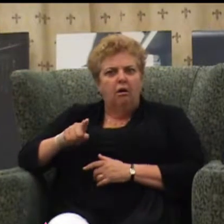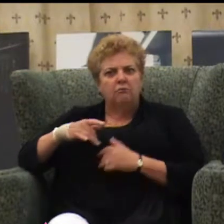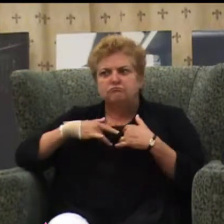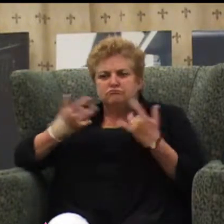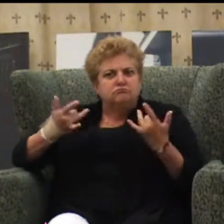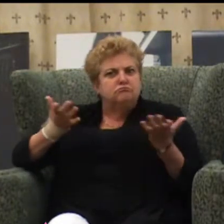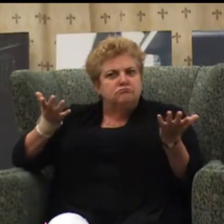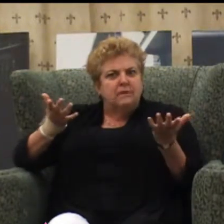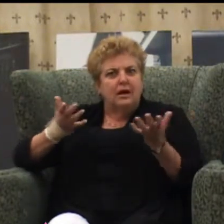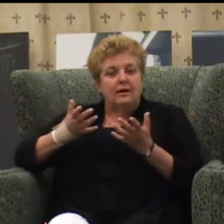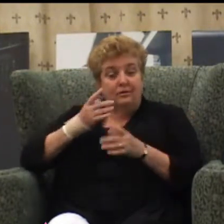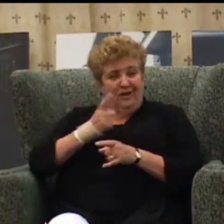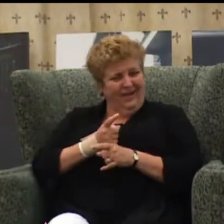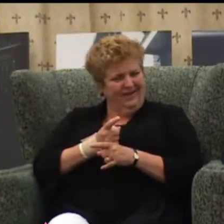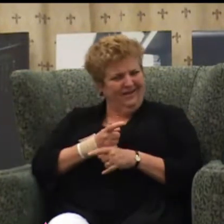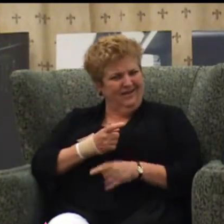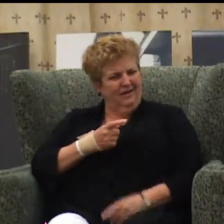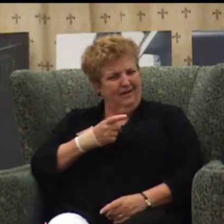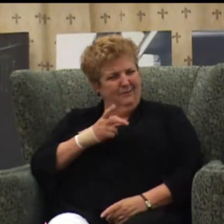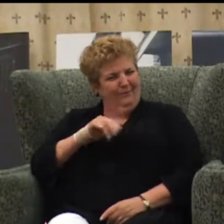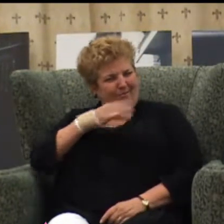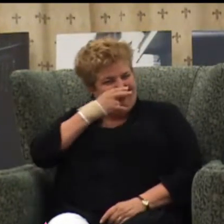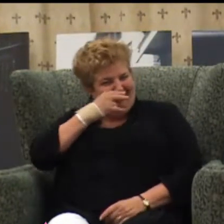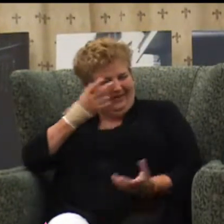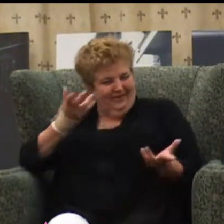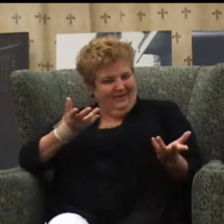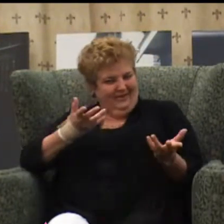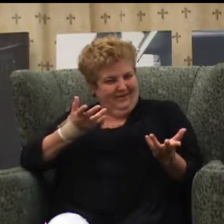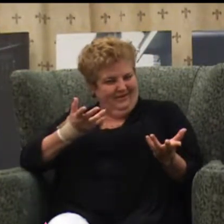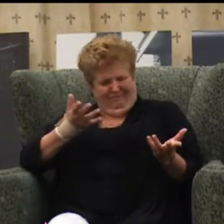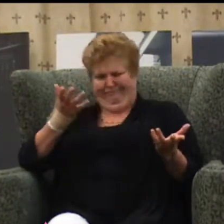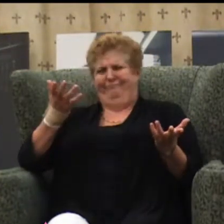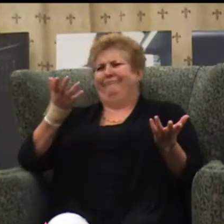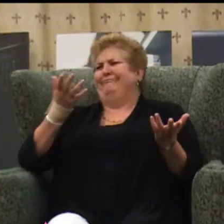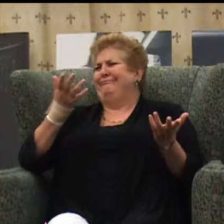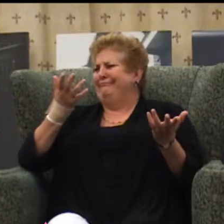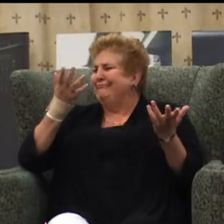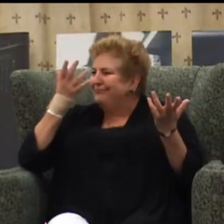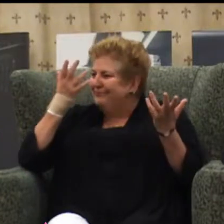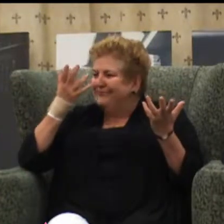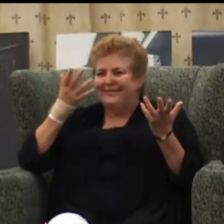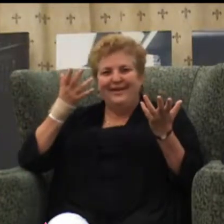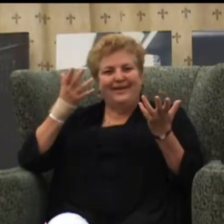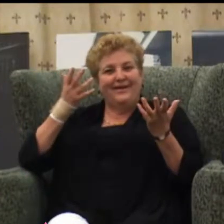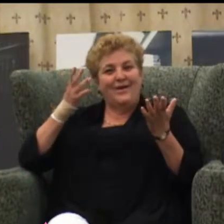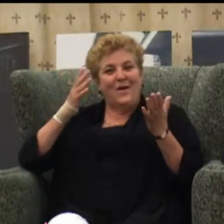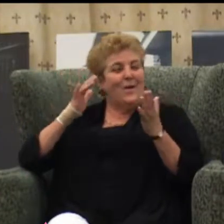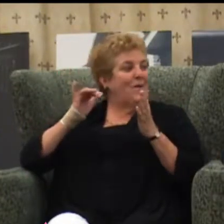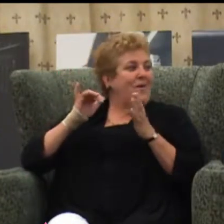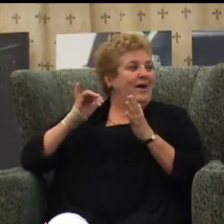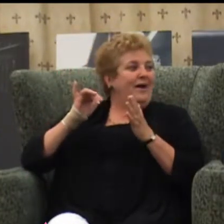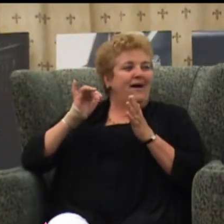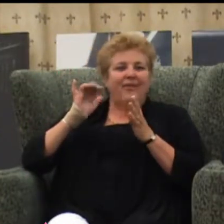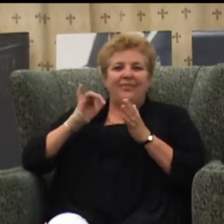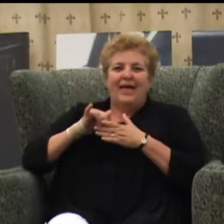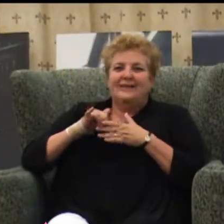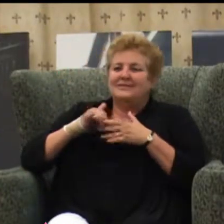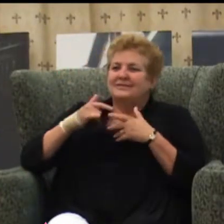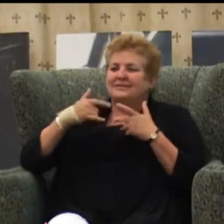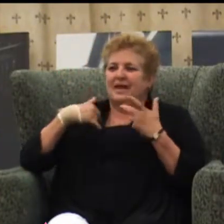Right? I mean, think about it. With the event of treatment, which swoops a lot of us up in our most desperate moments, throws